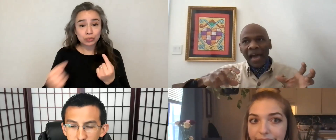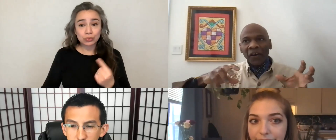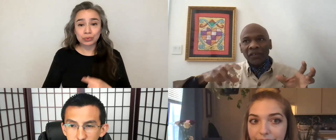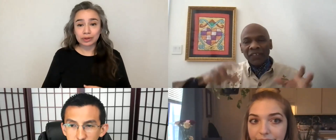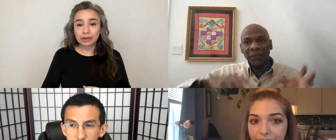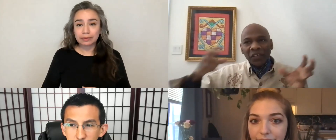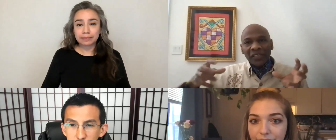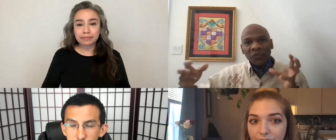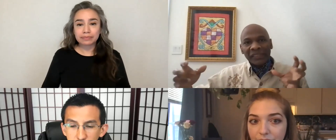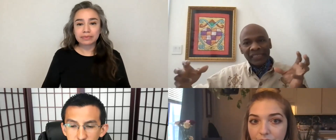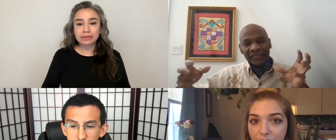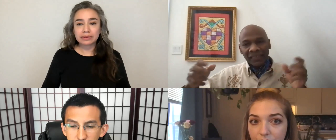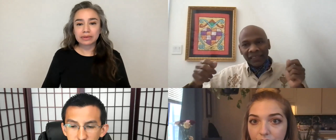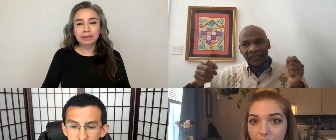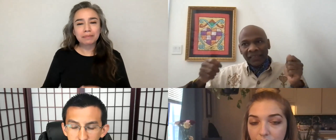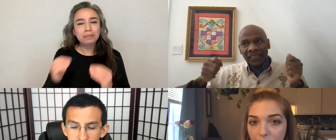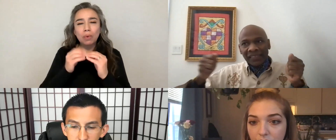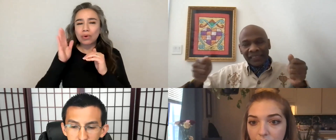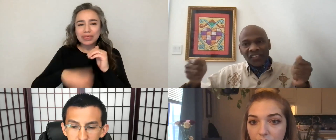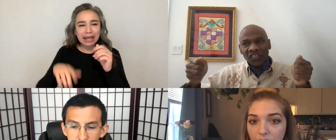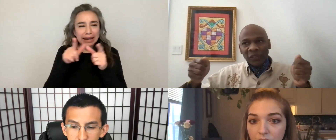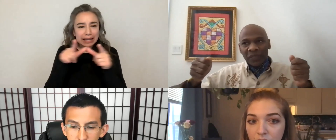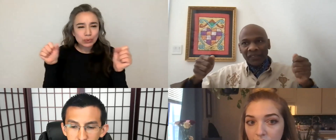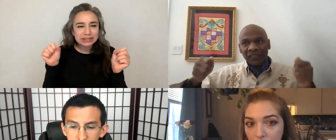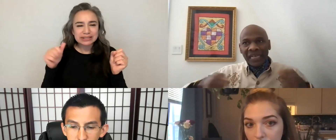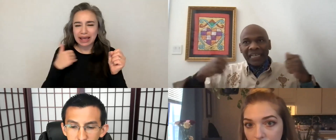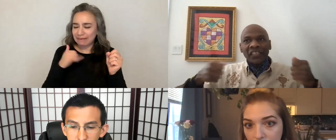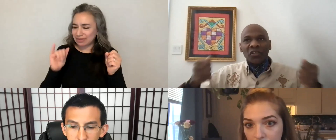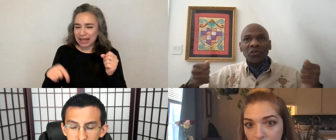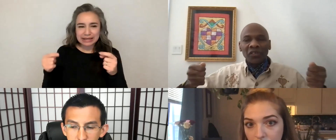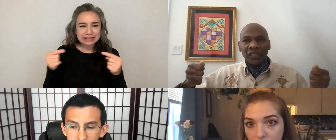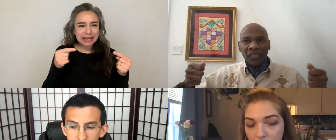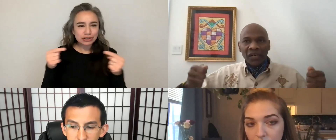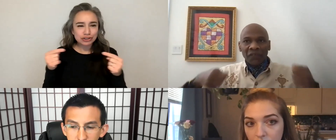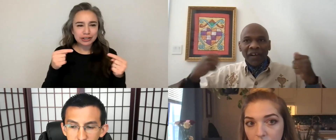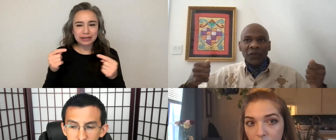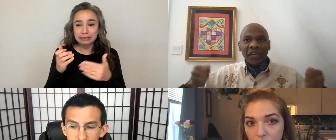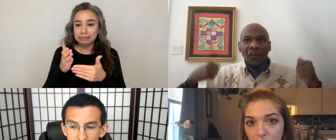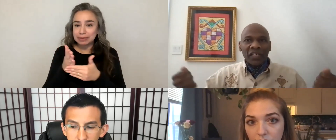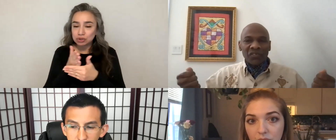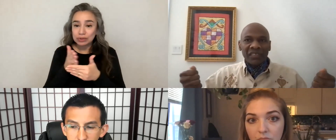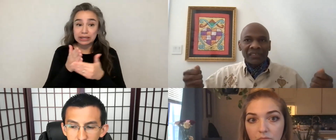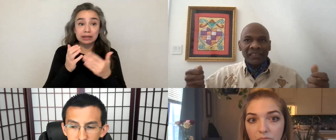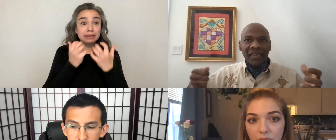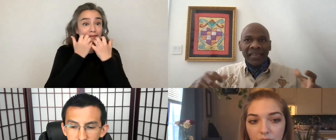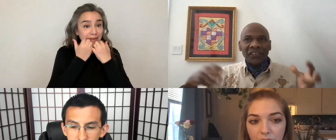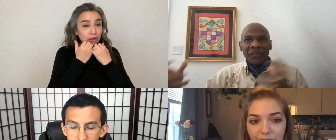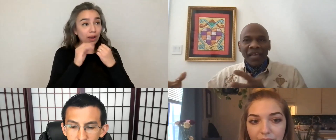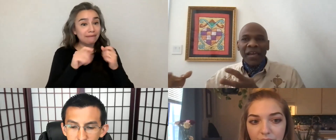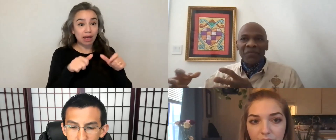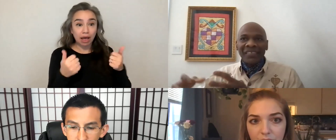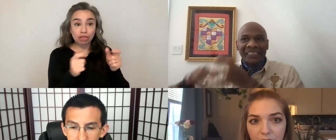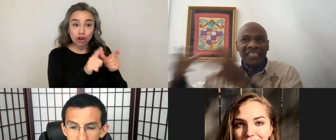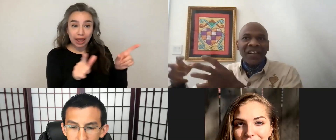see how even beyond linguistics, there are these tensions between the declared goal of valuing all languages and at the